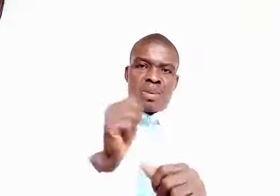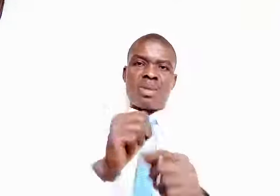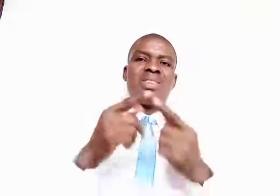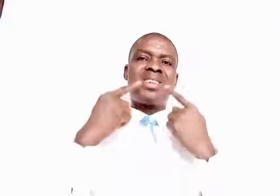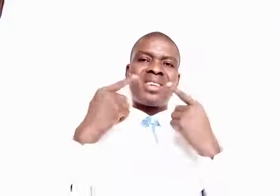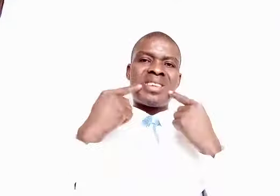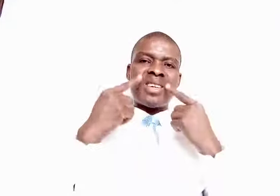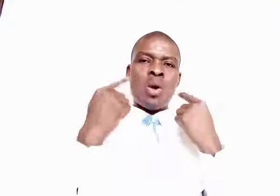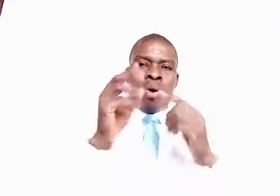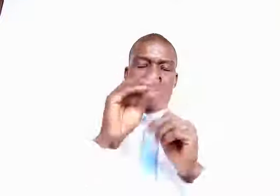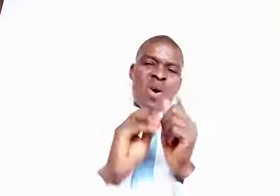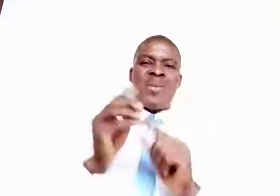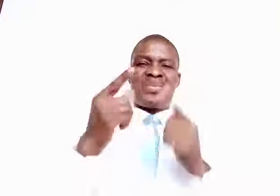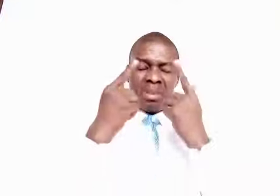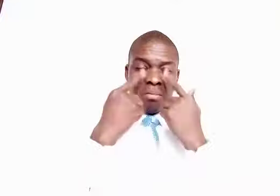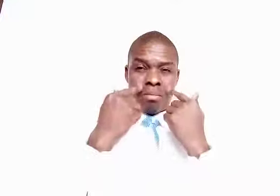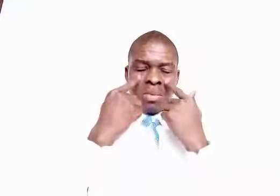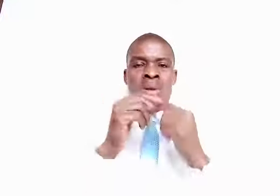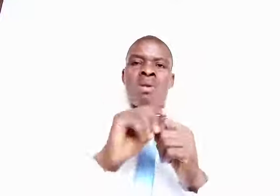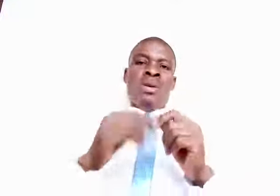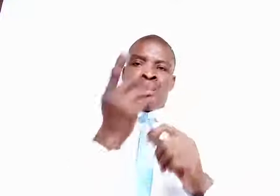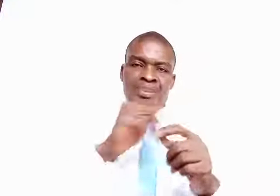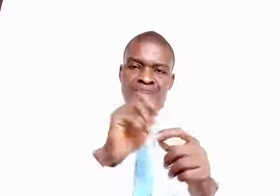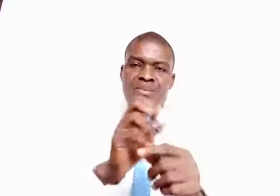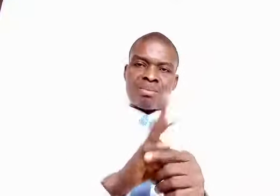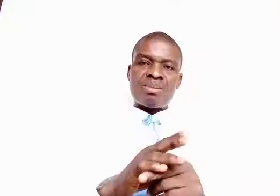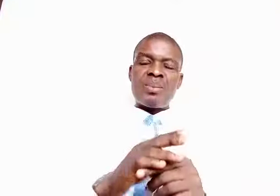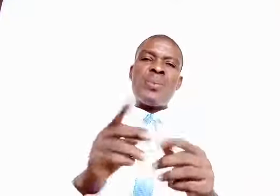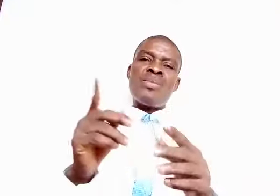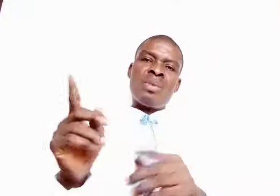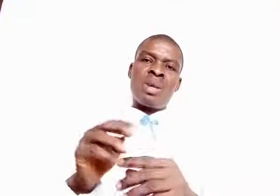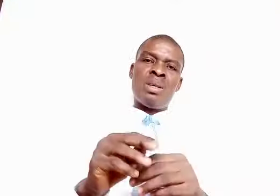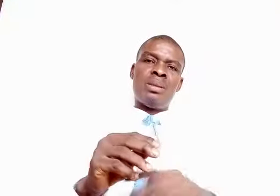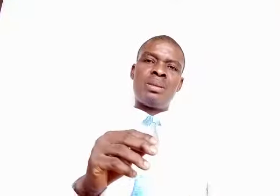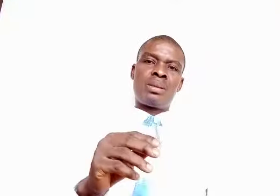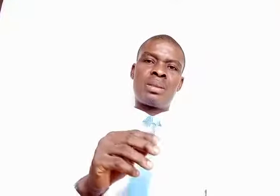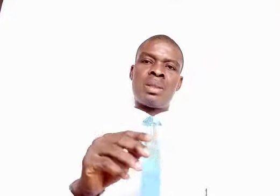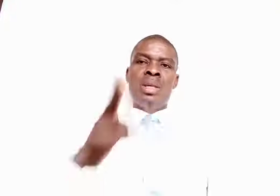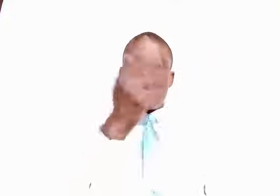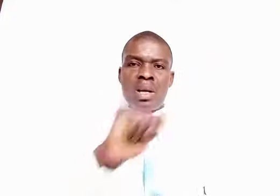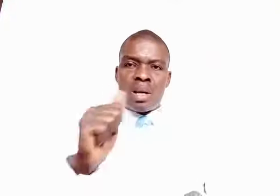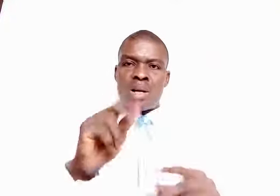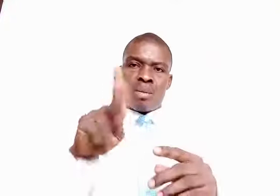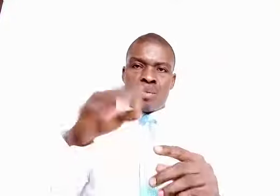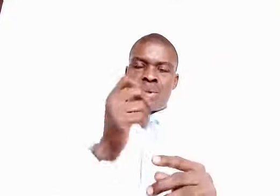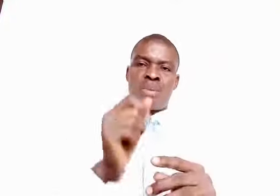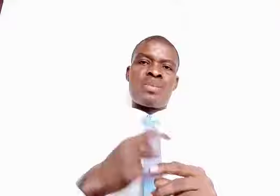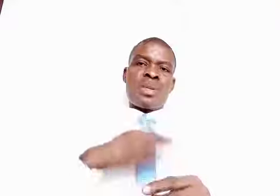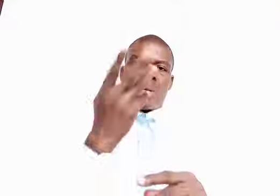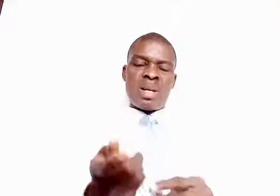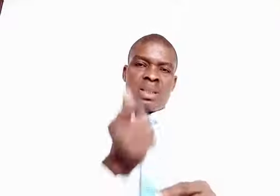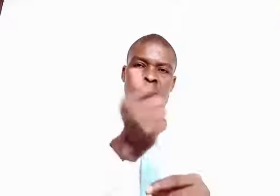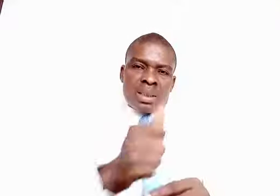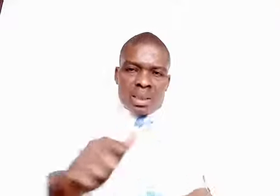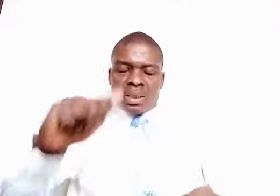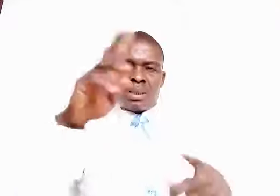cry consciously or unconsciously. Thus, a poem is an artistic piece in which the